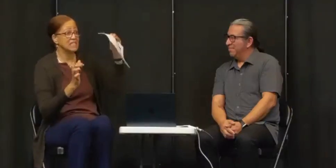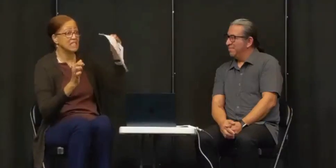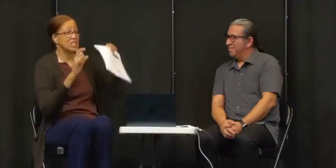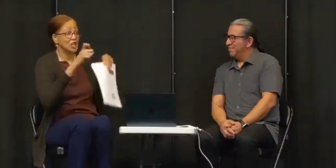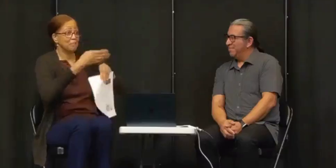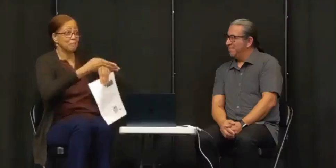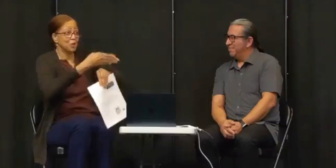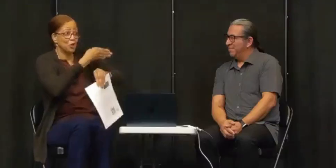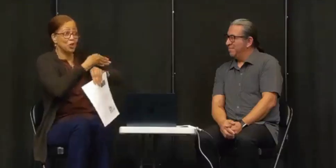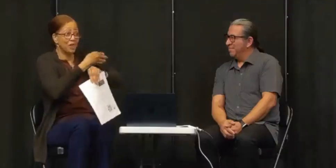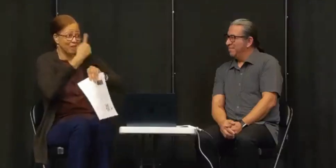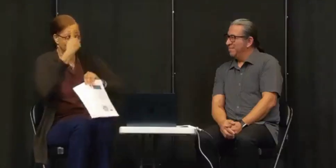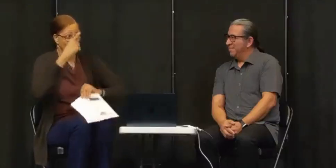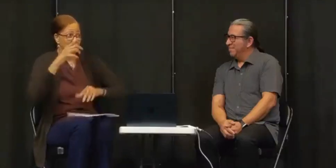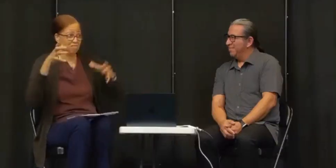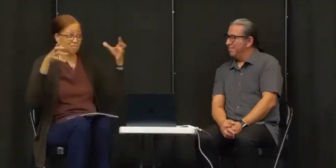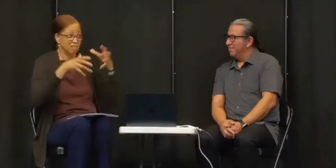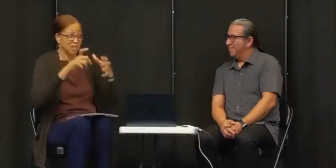I have this.